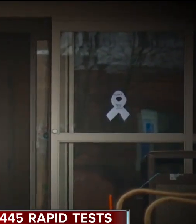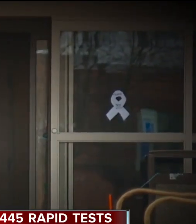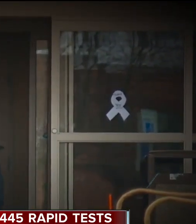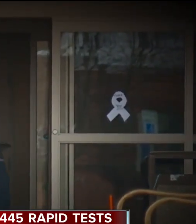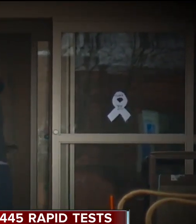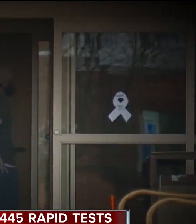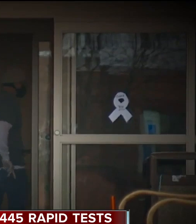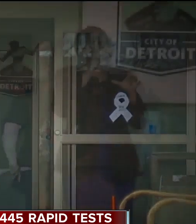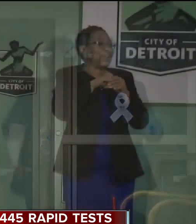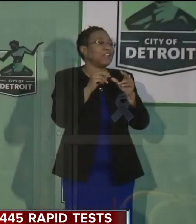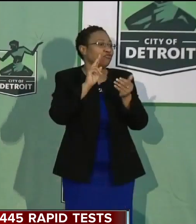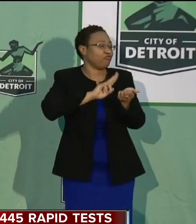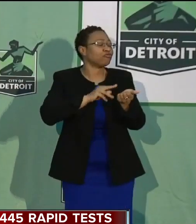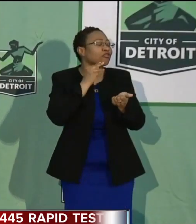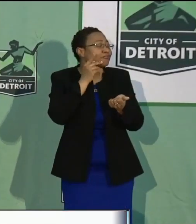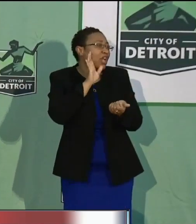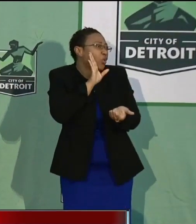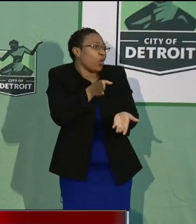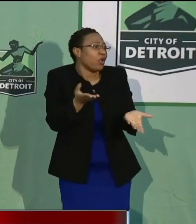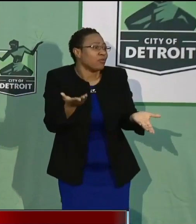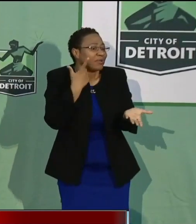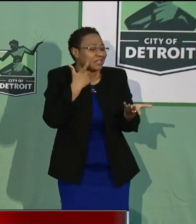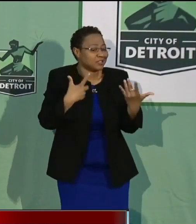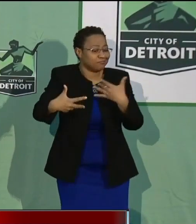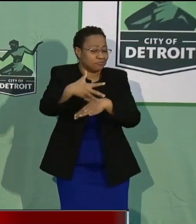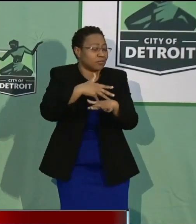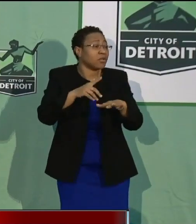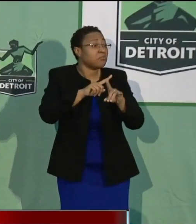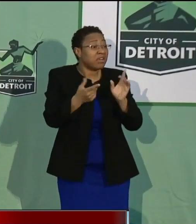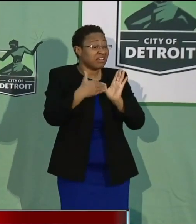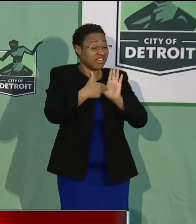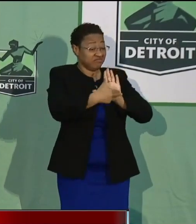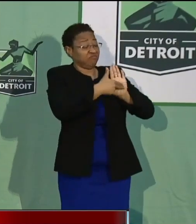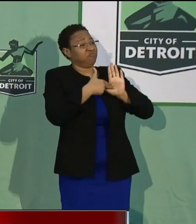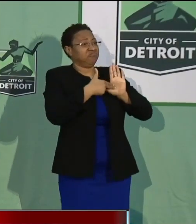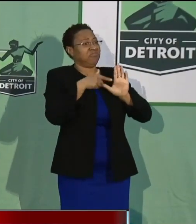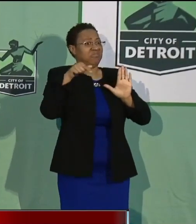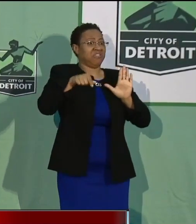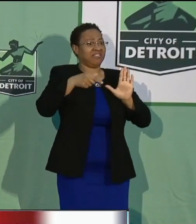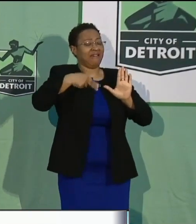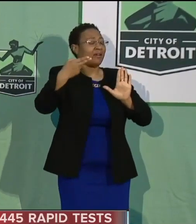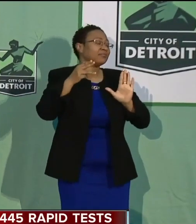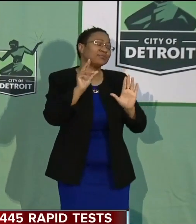hottest of the hot spots? And we shouldn't be stigmatized. We should be held up.